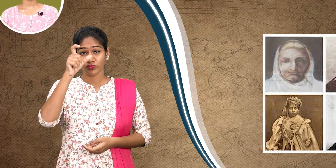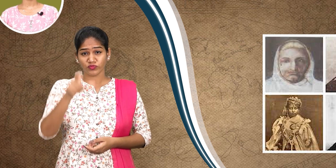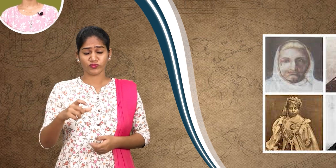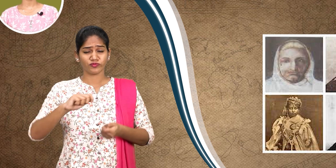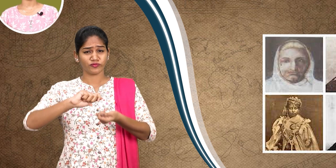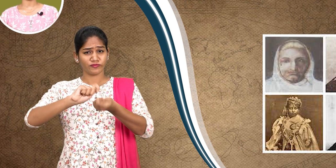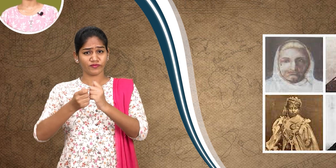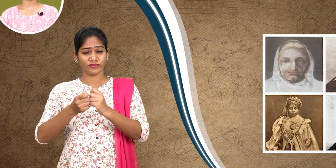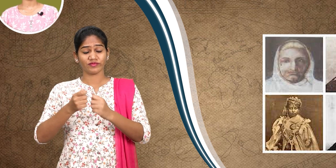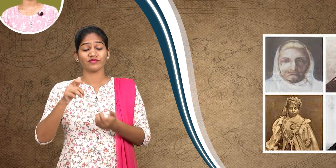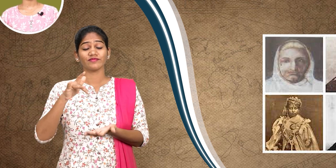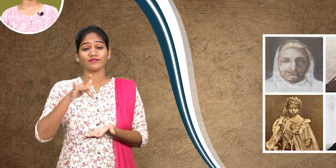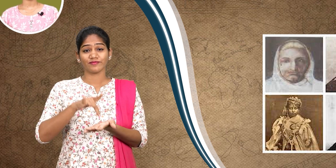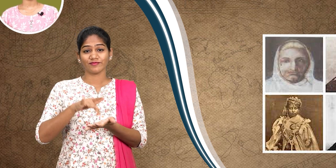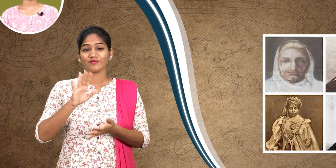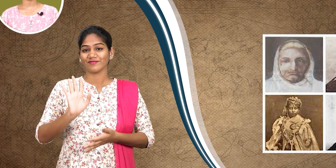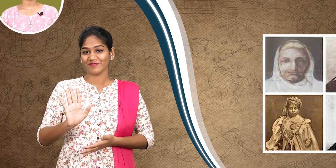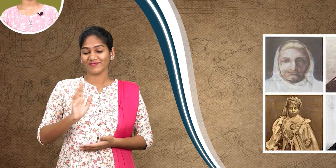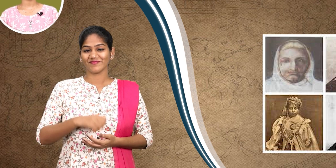took place.